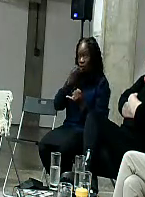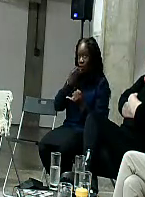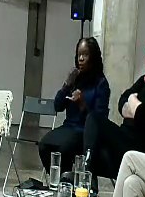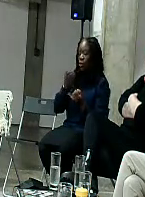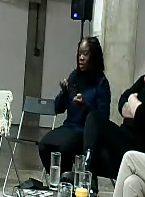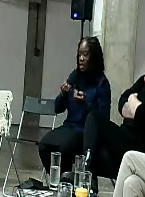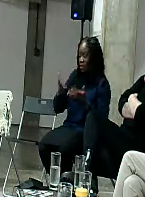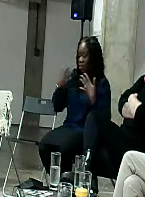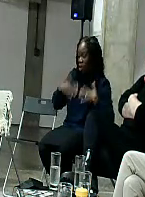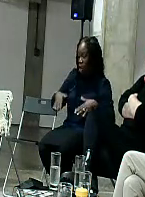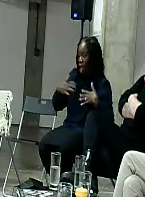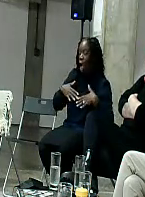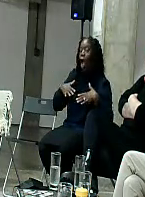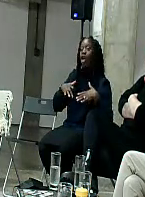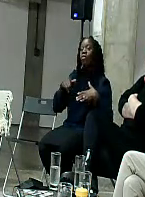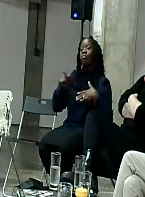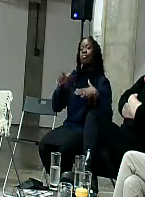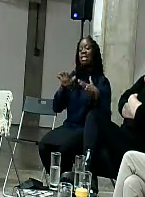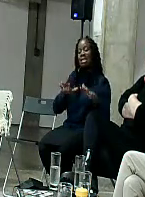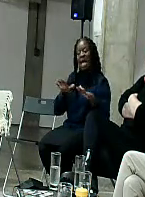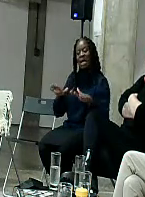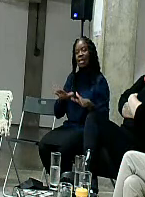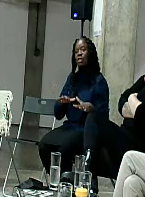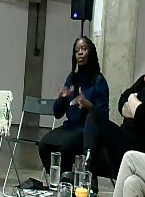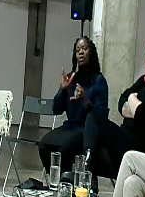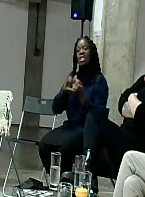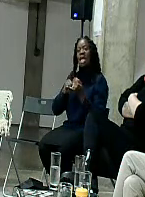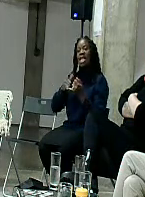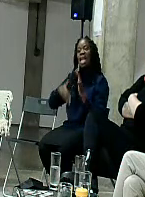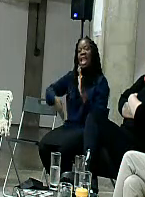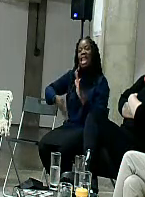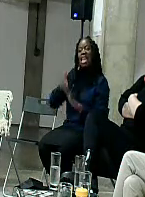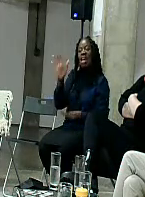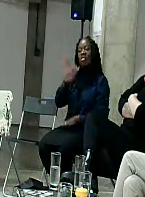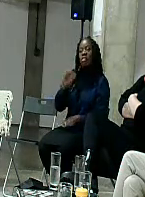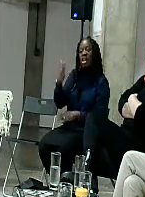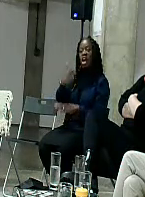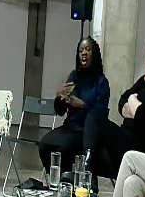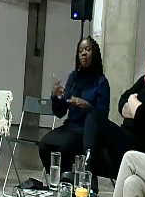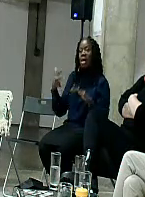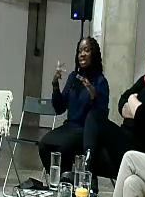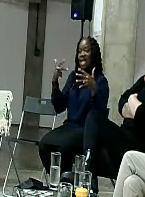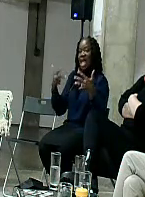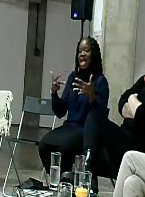some clothes, and left about 8:30.